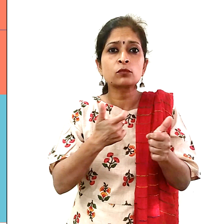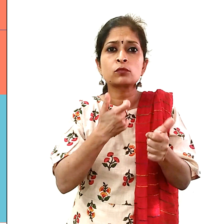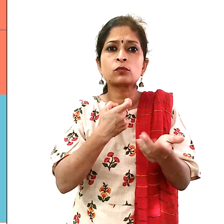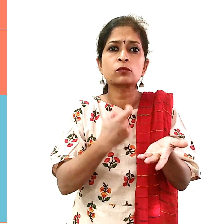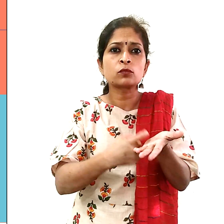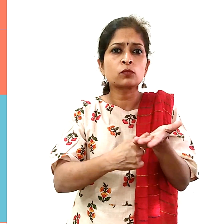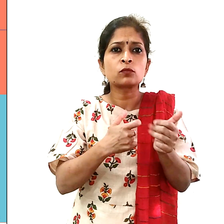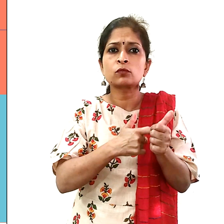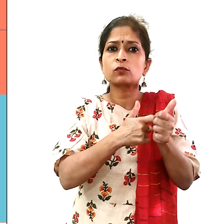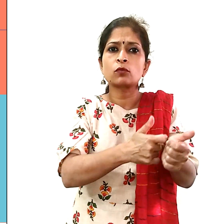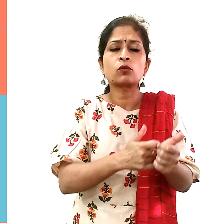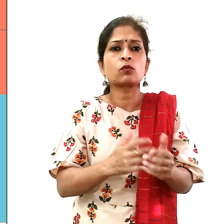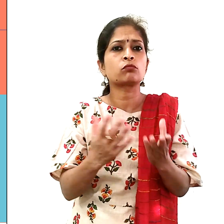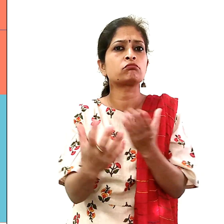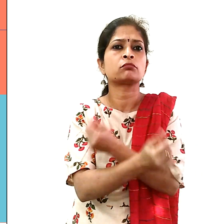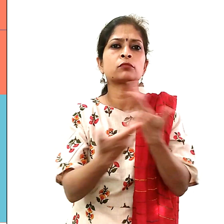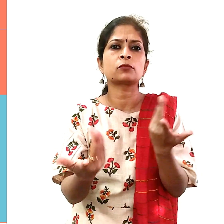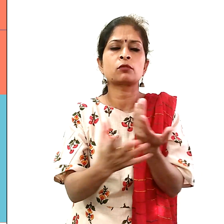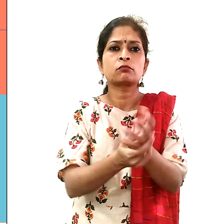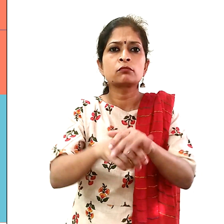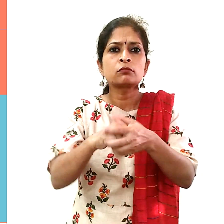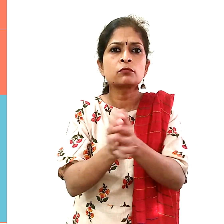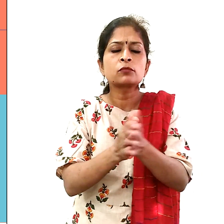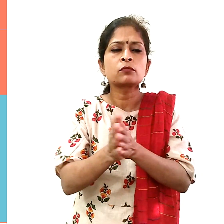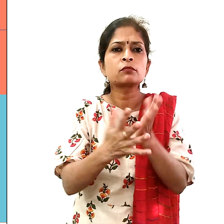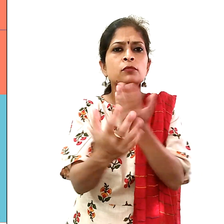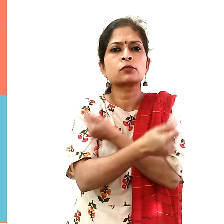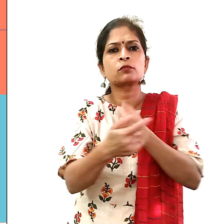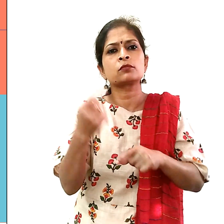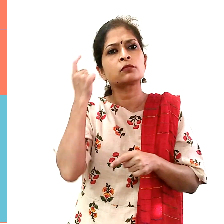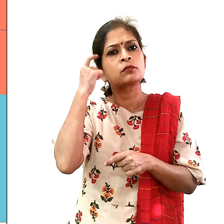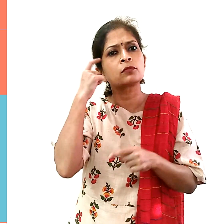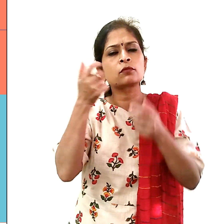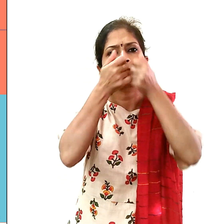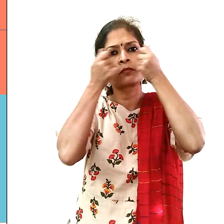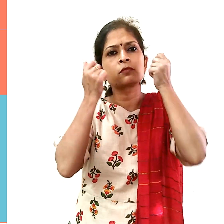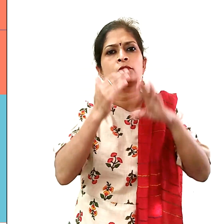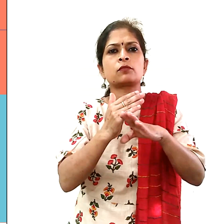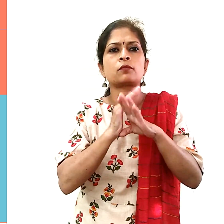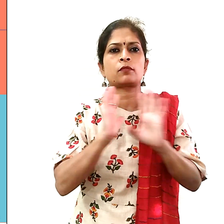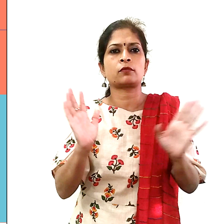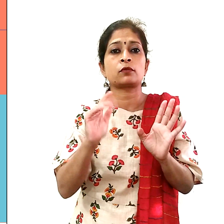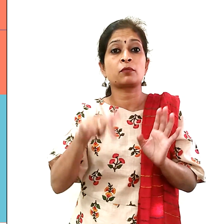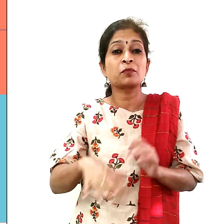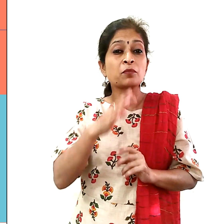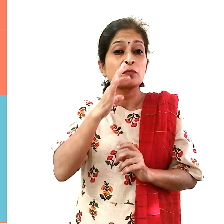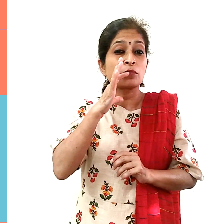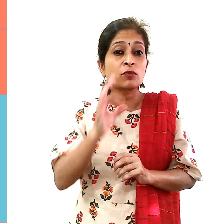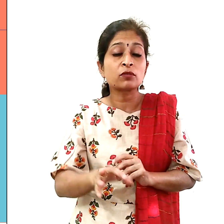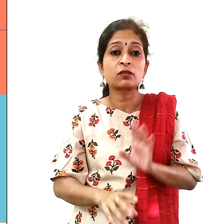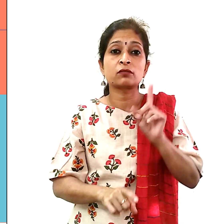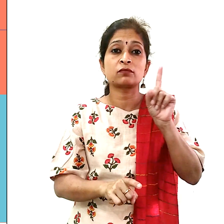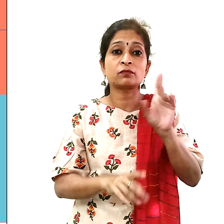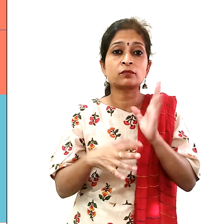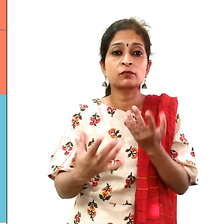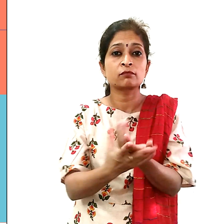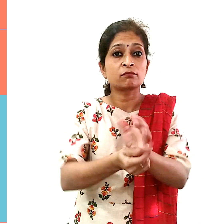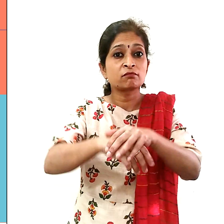other essential measures such as washing of hands. In such situation, more effective steps